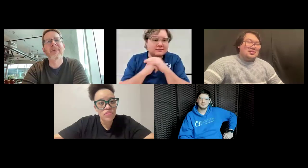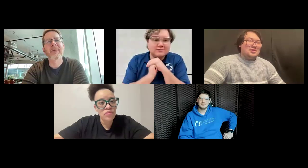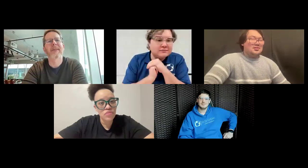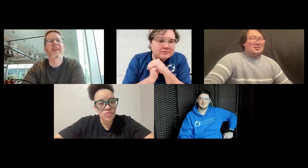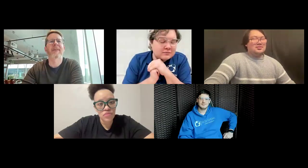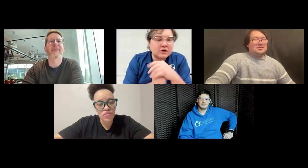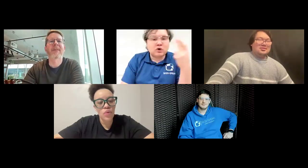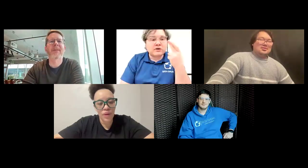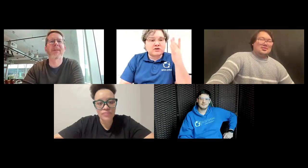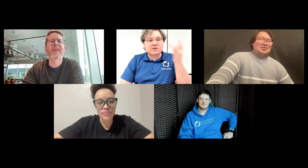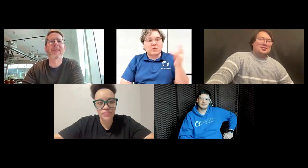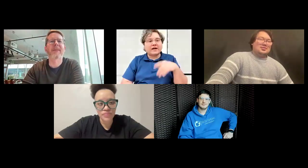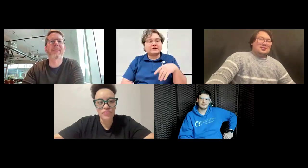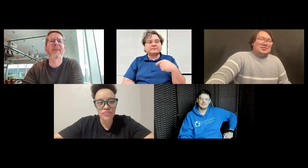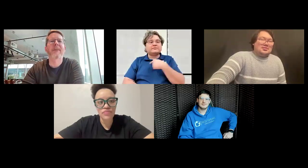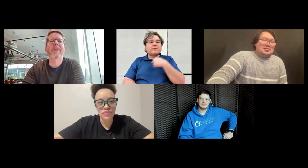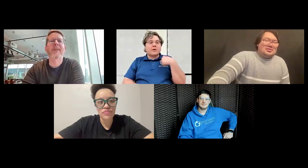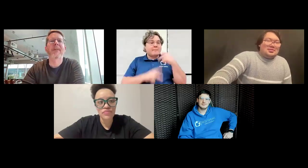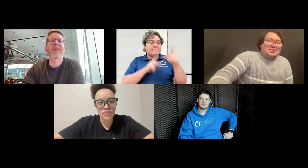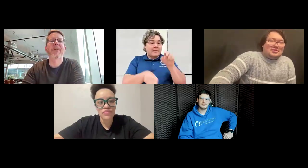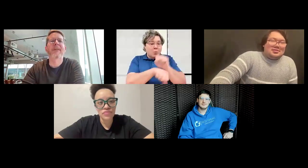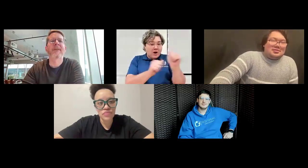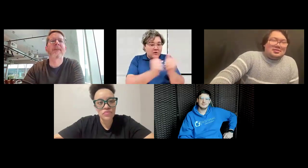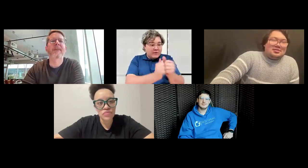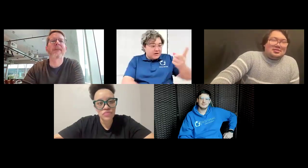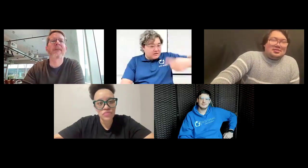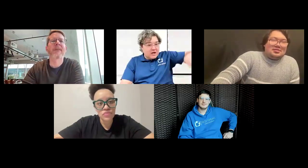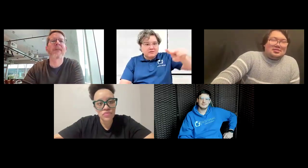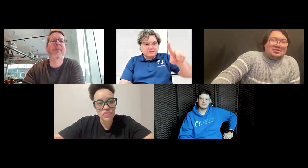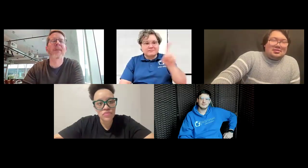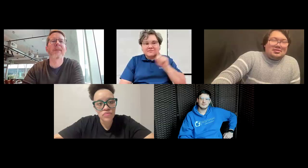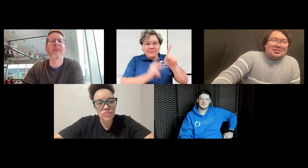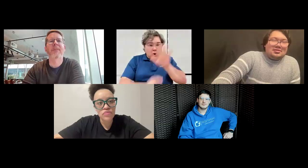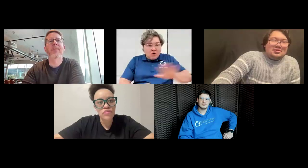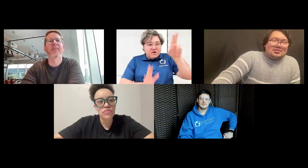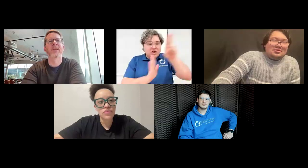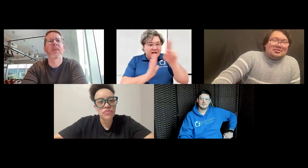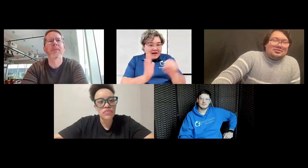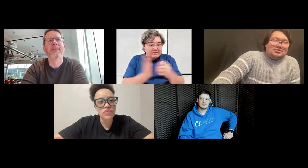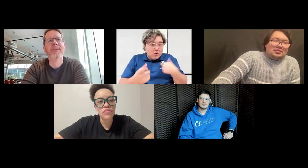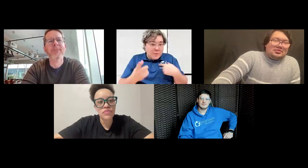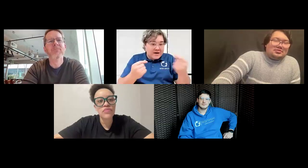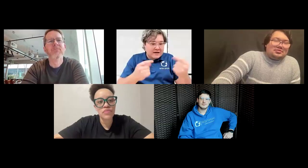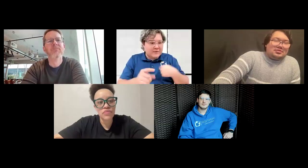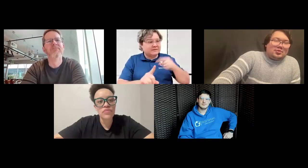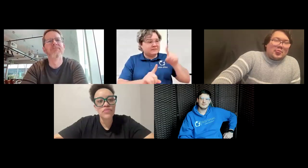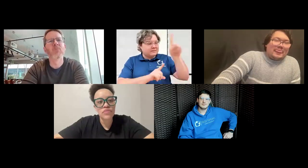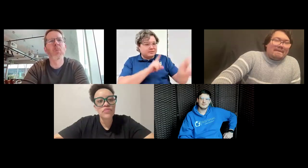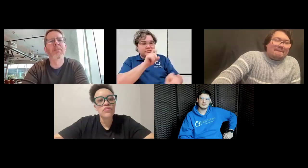data? And the answer is no. And the reason why is that those of us who work, across